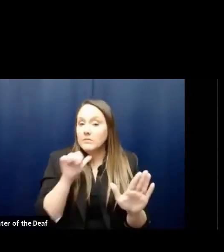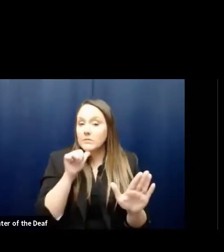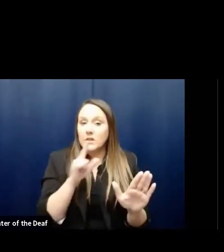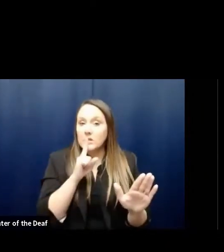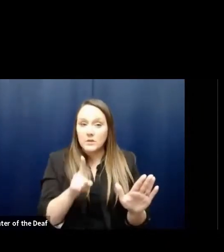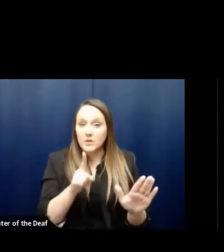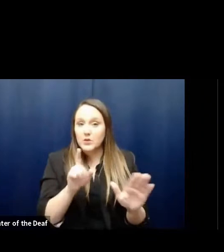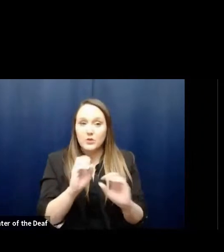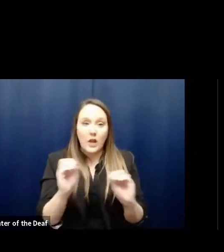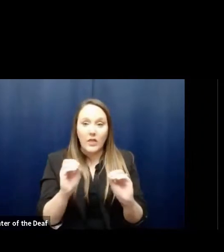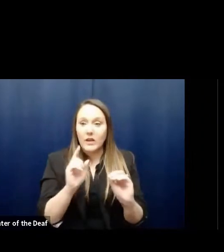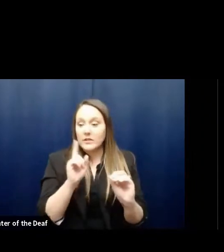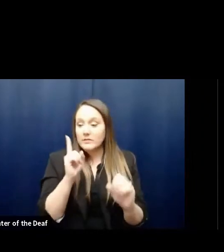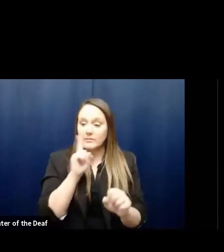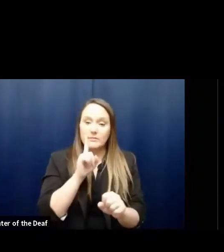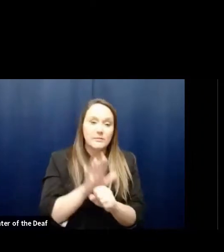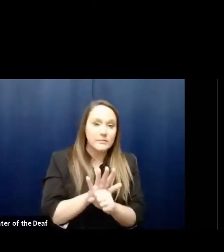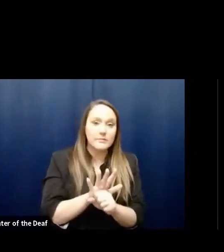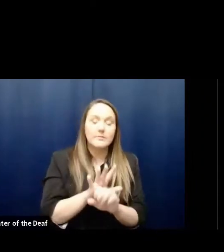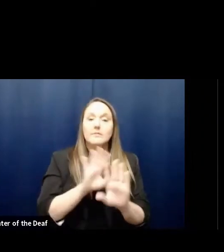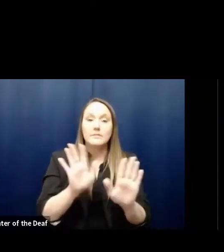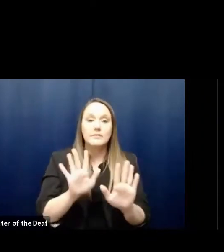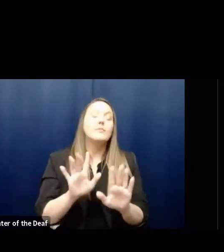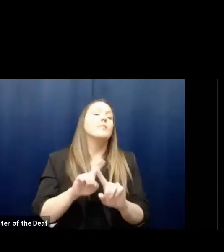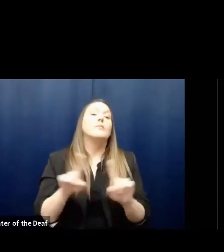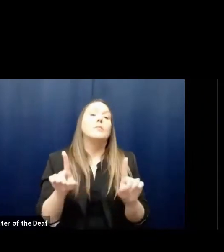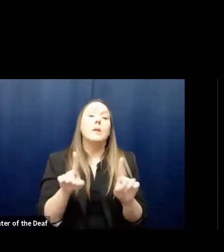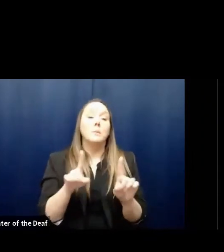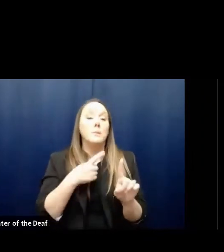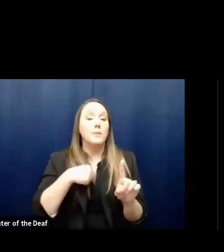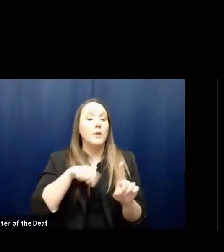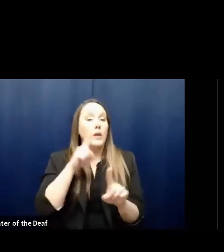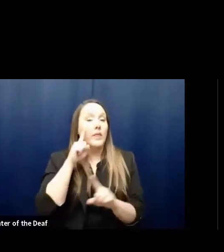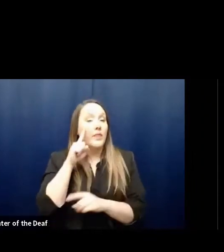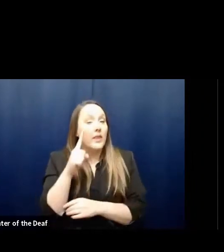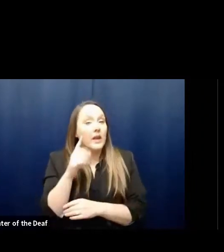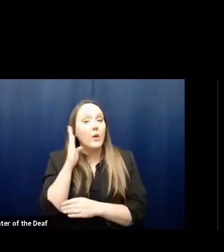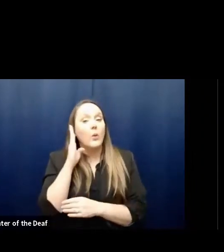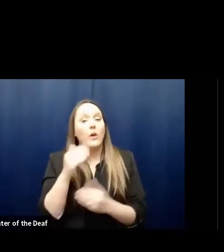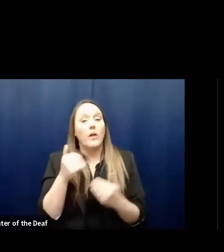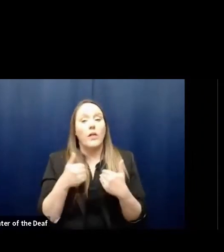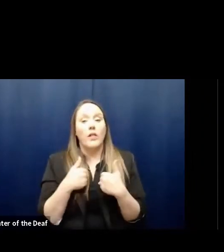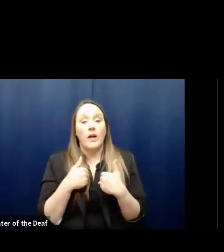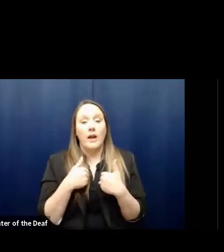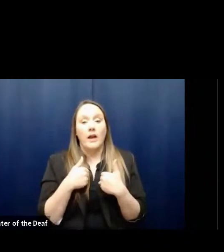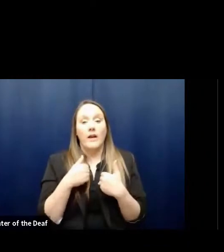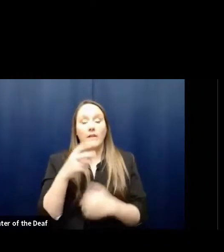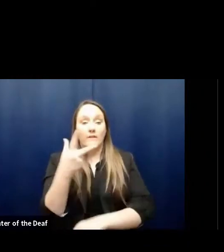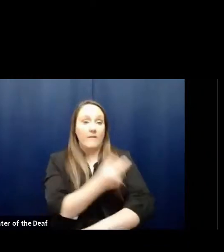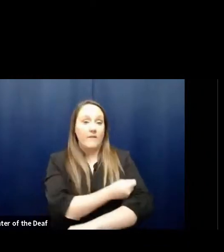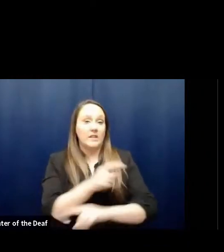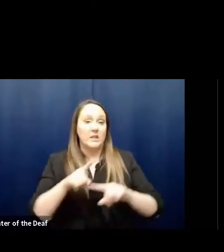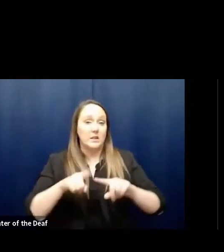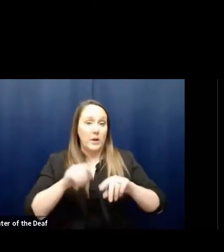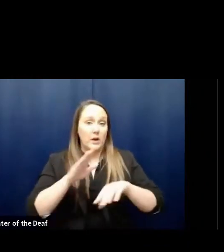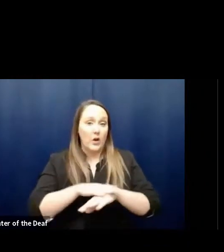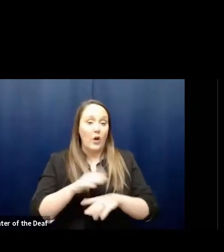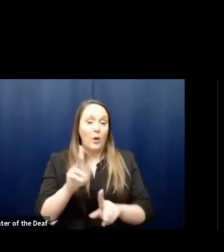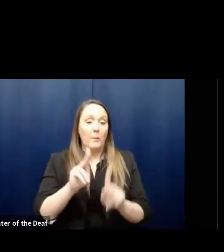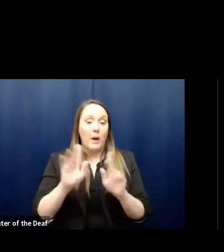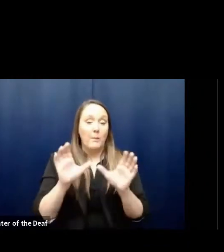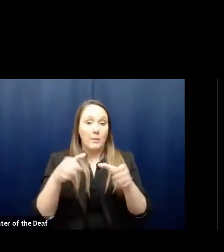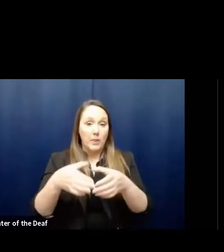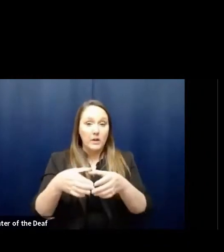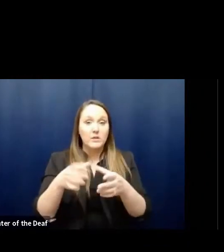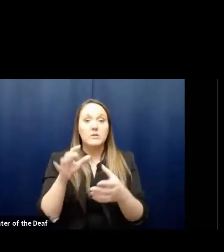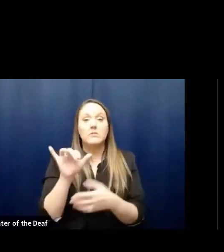nothing's written in stone with the vaccine yet, that we will be allotted vaccine based on our population, and potentially allotted